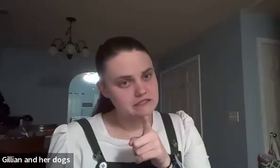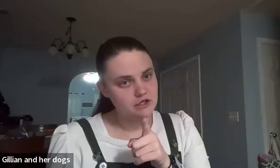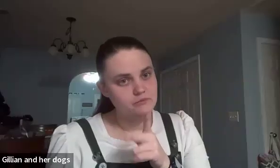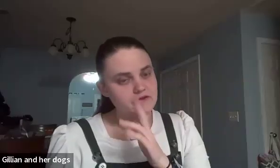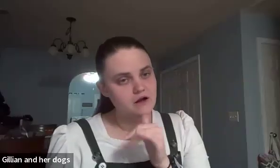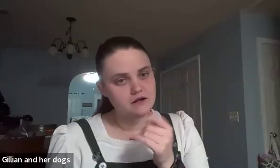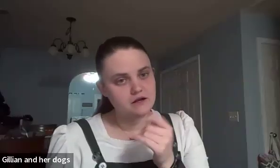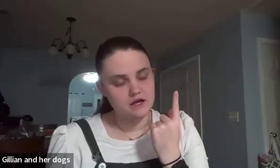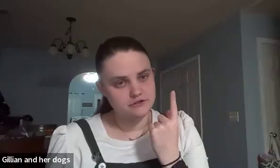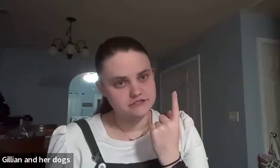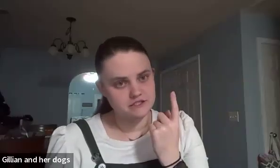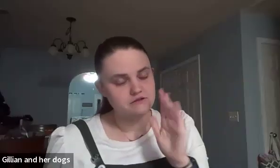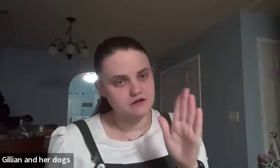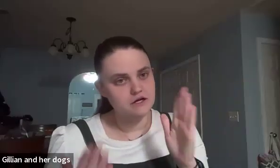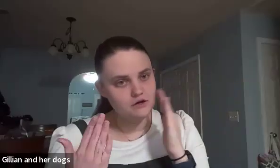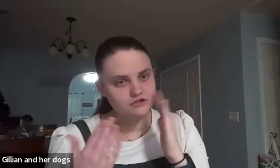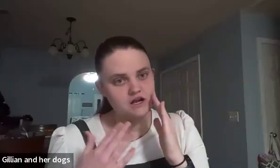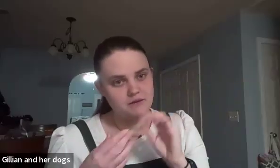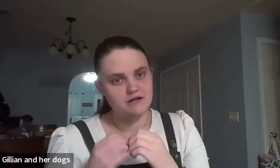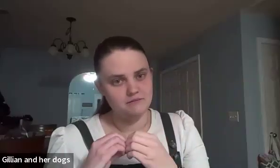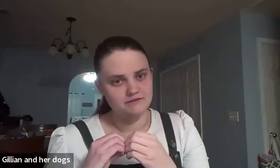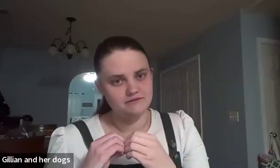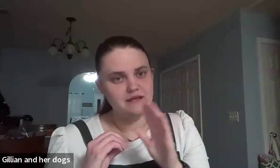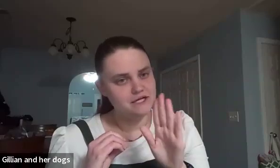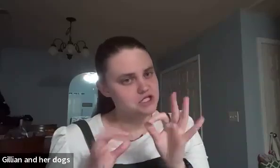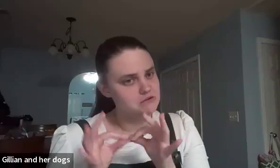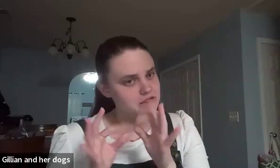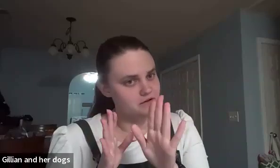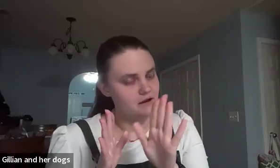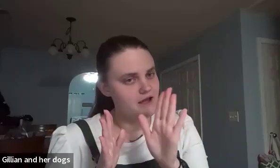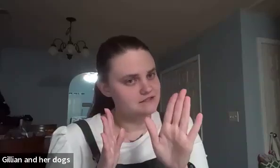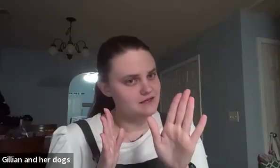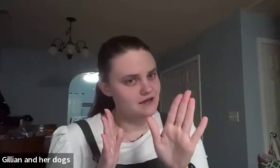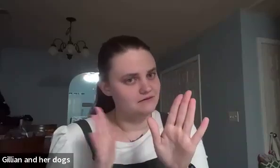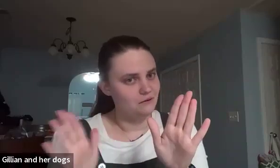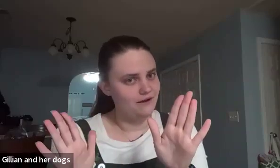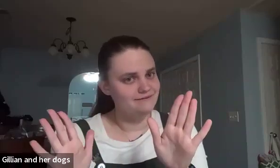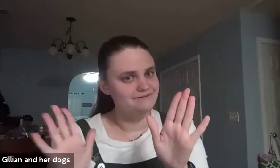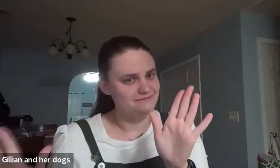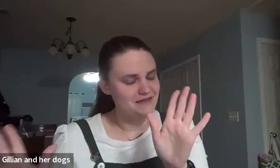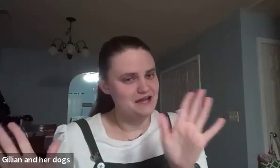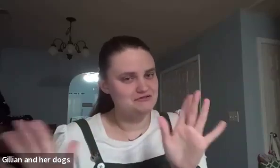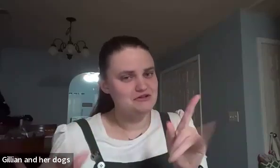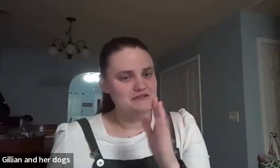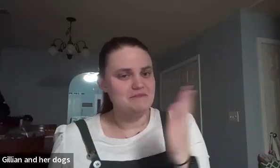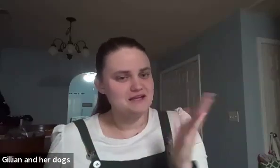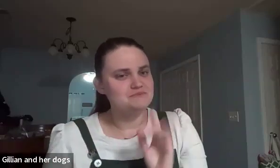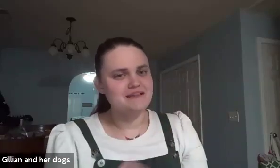you a little, but they're not going to not understand you. They're going to know you're talking about a number. They may judge you a little, though. I have to say that, okay? That they may just be